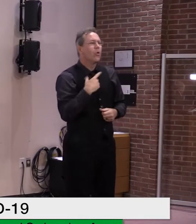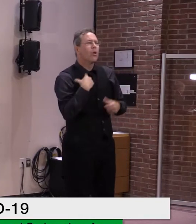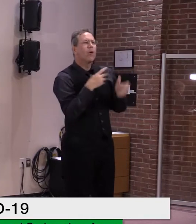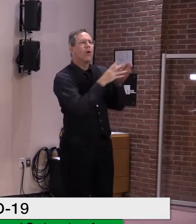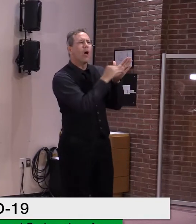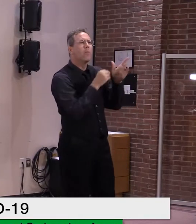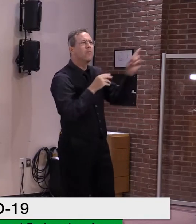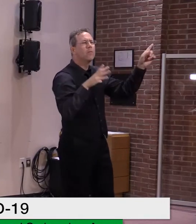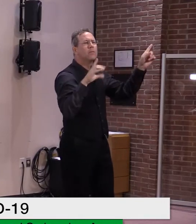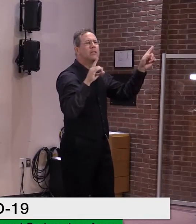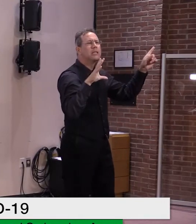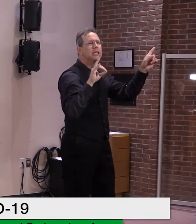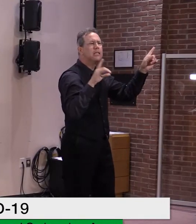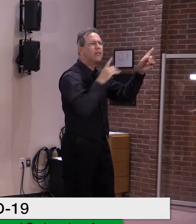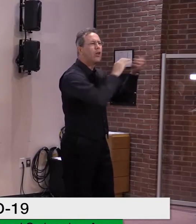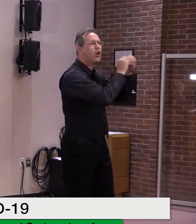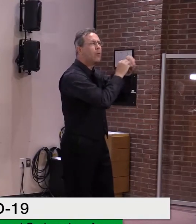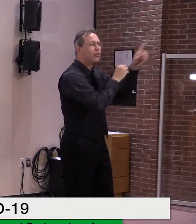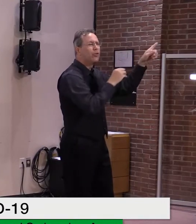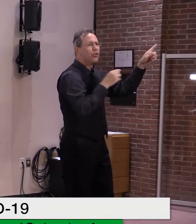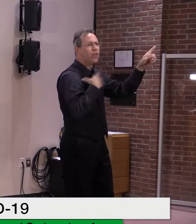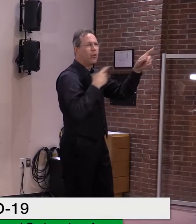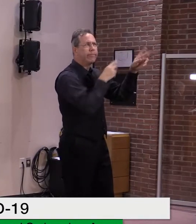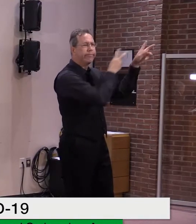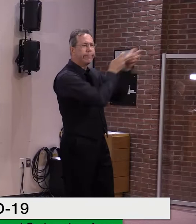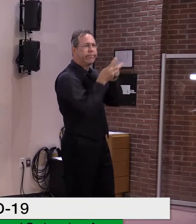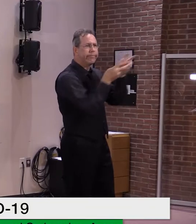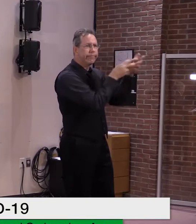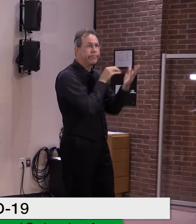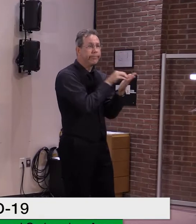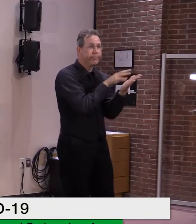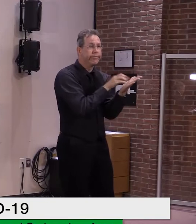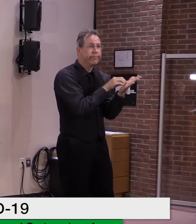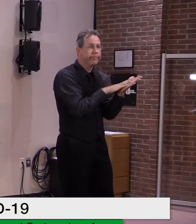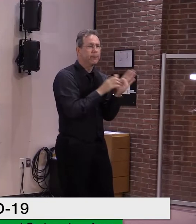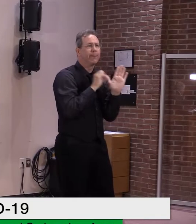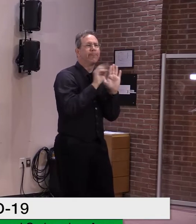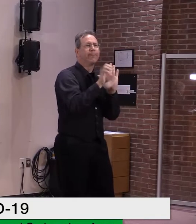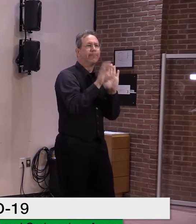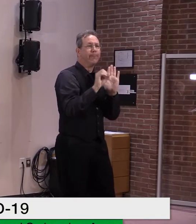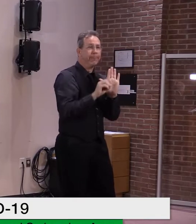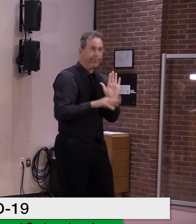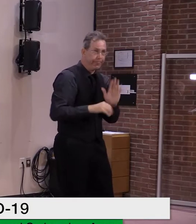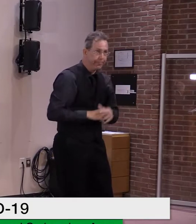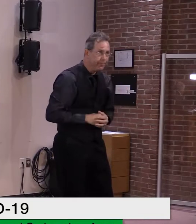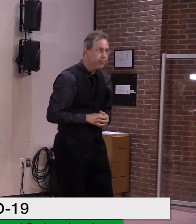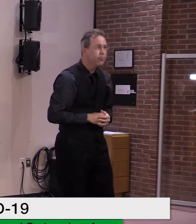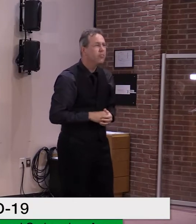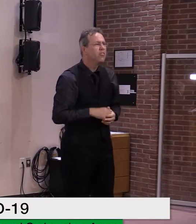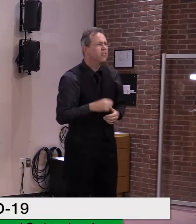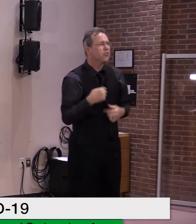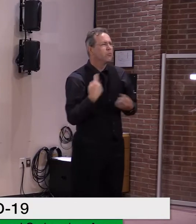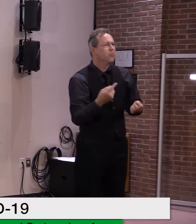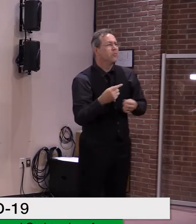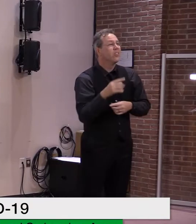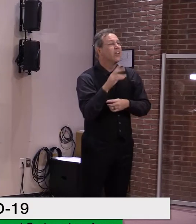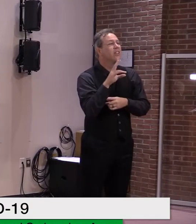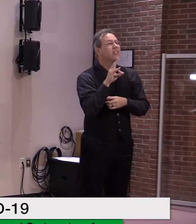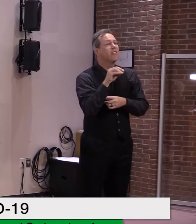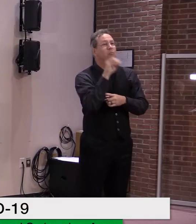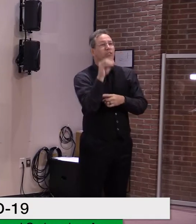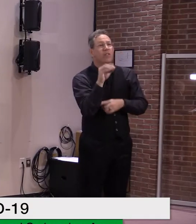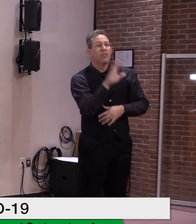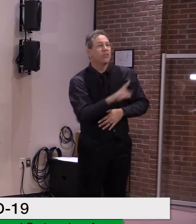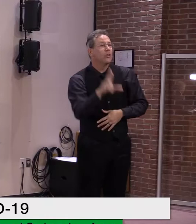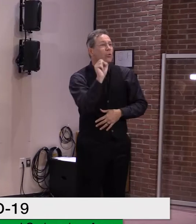4th goal of over 70% of Americans vaccinated 18 plus with one dose. We're